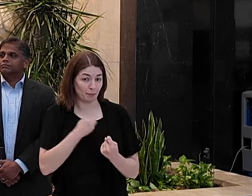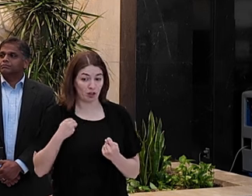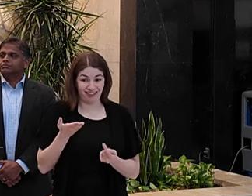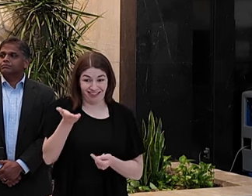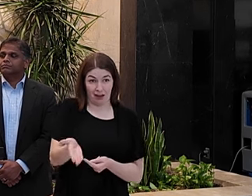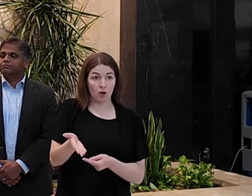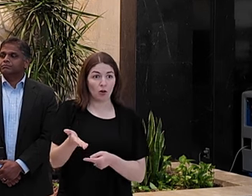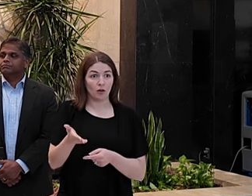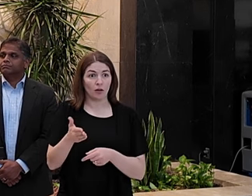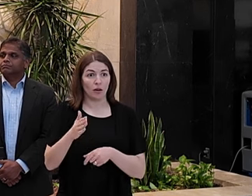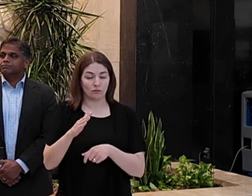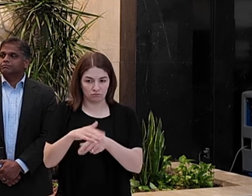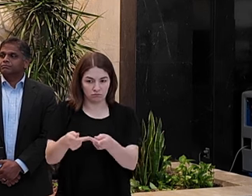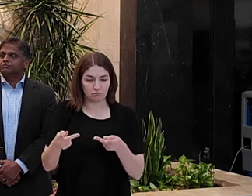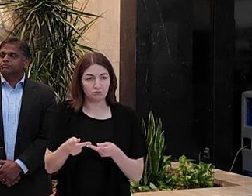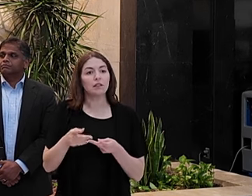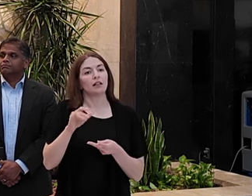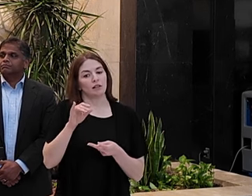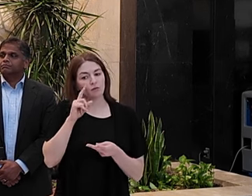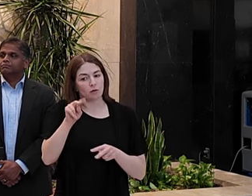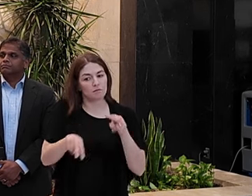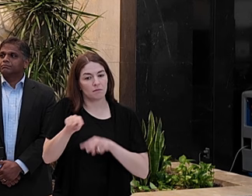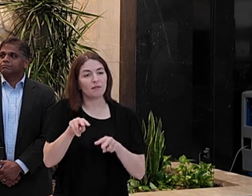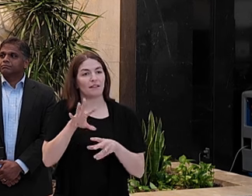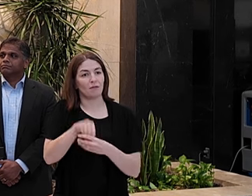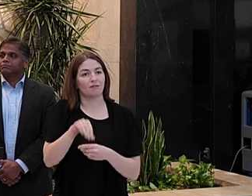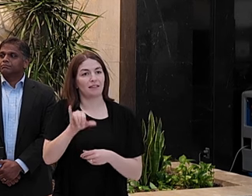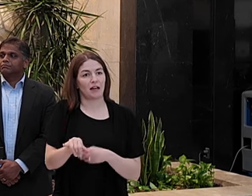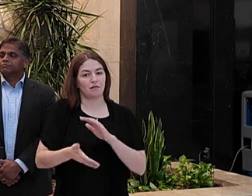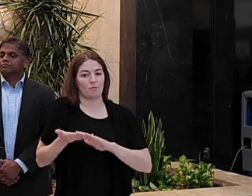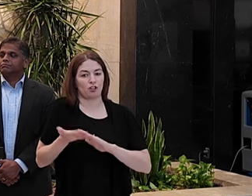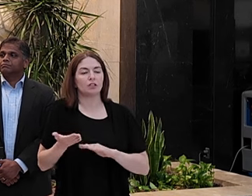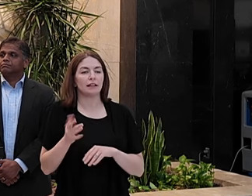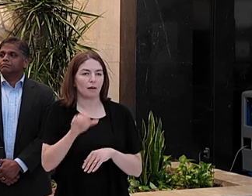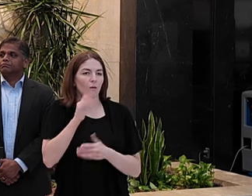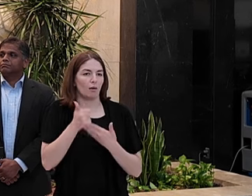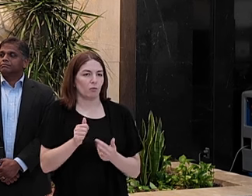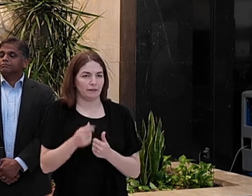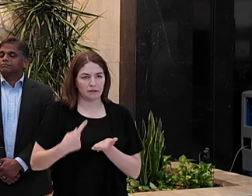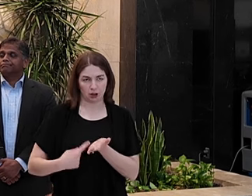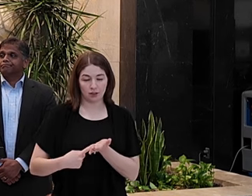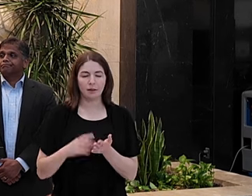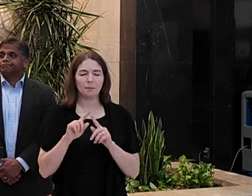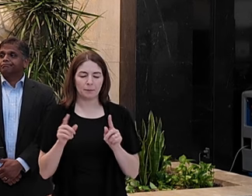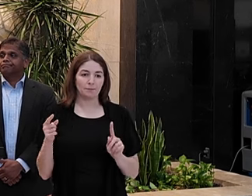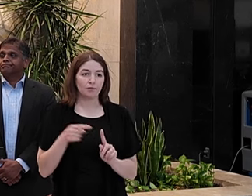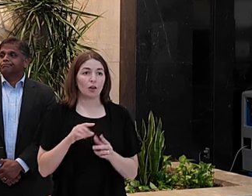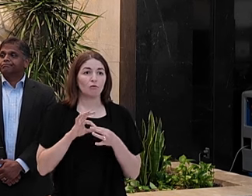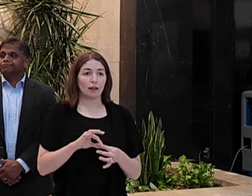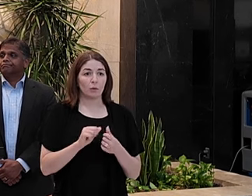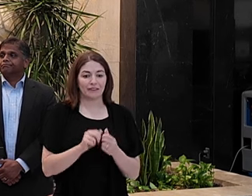constant viewpoint into the operations of that facility will aid in those discussions. But back into the option or